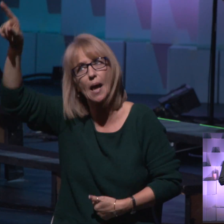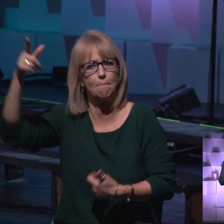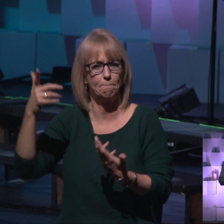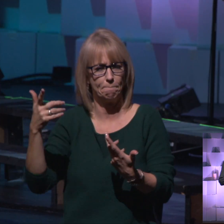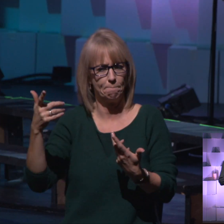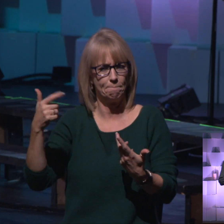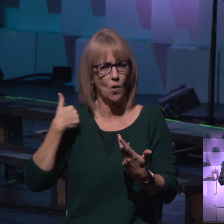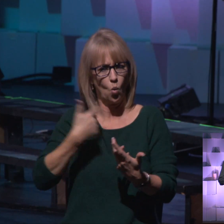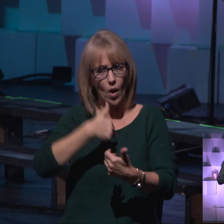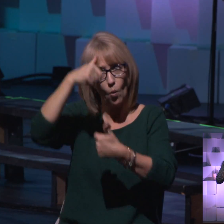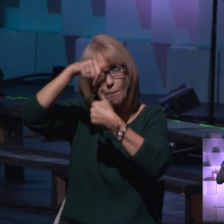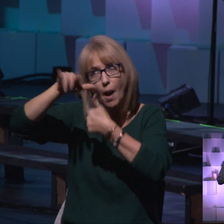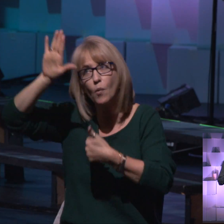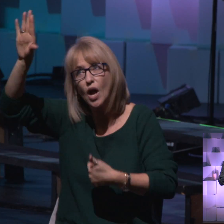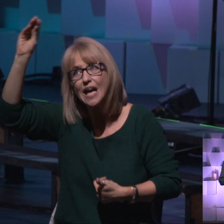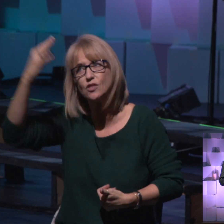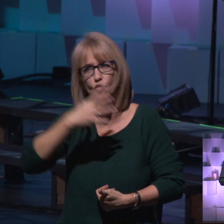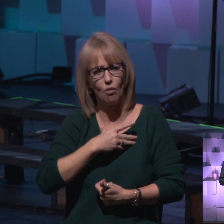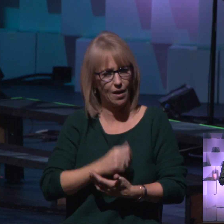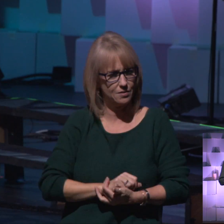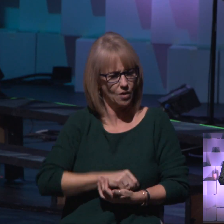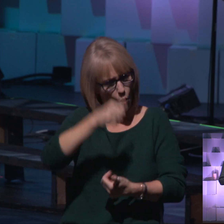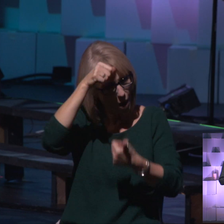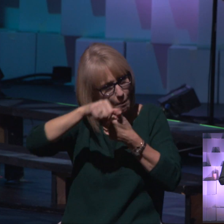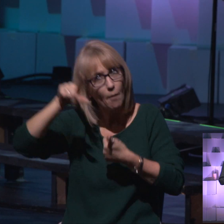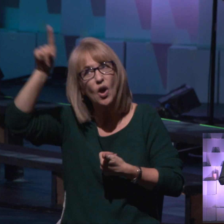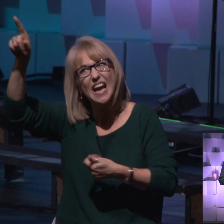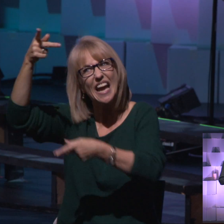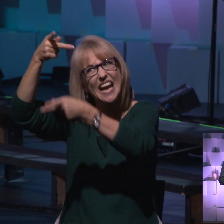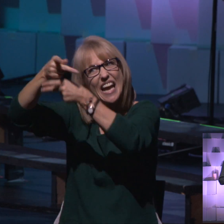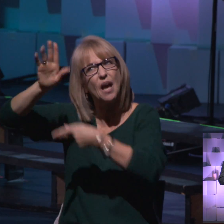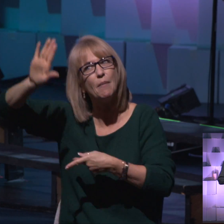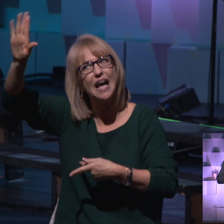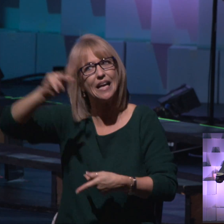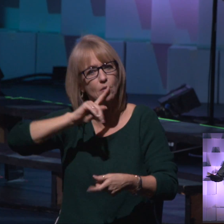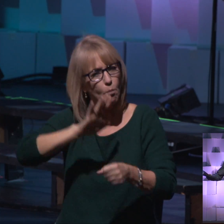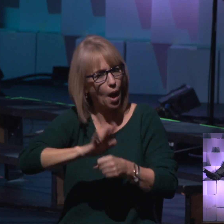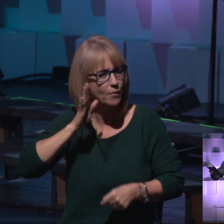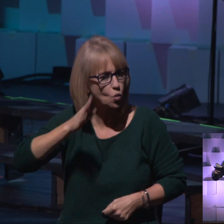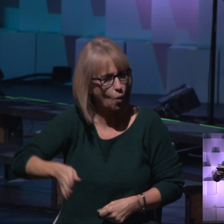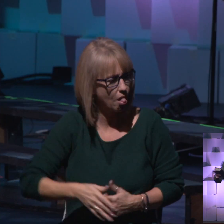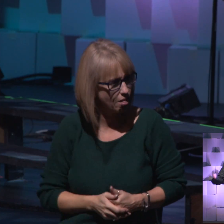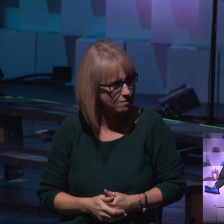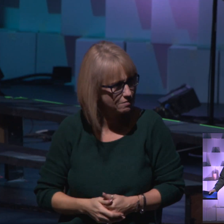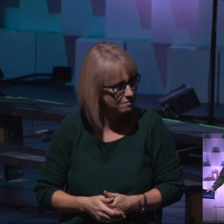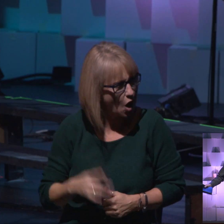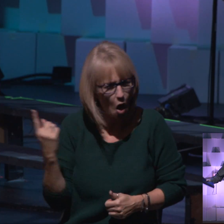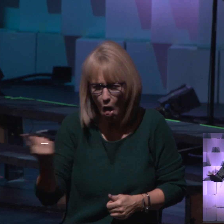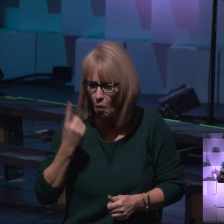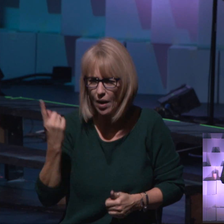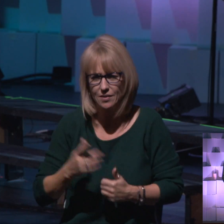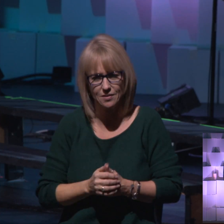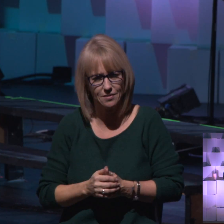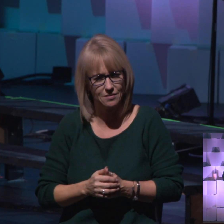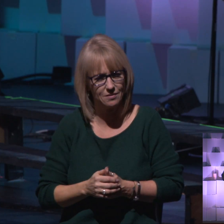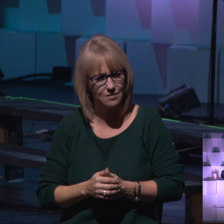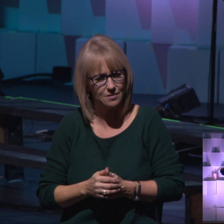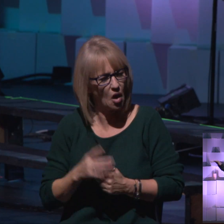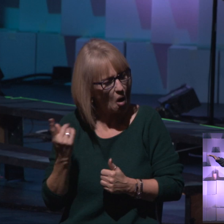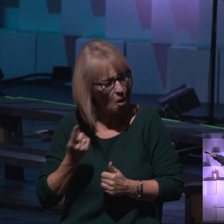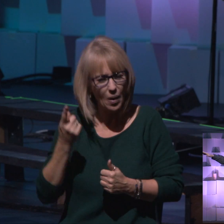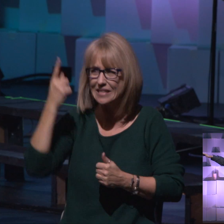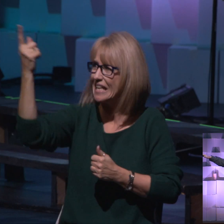promises. Remember, God keeps his promises. So God comes into our heart and our life, and he keeps